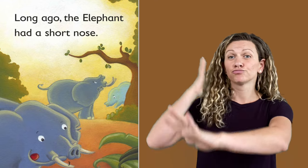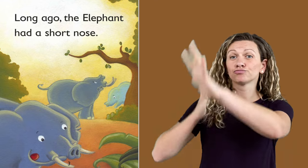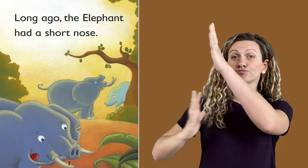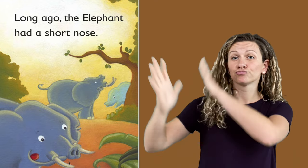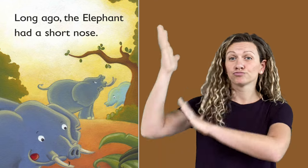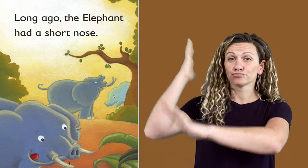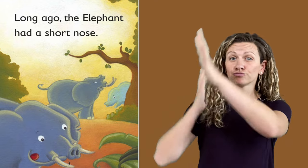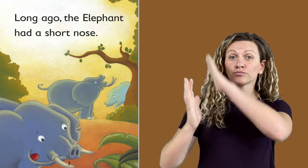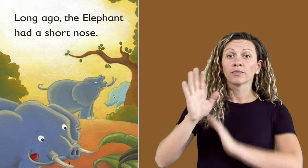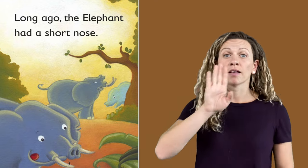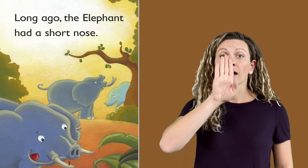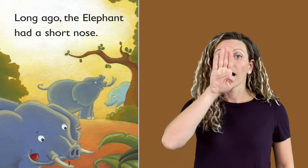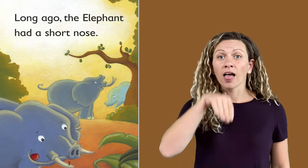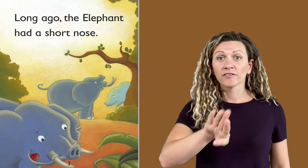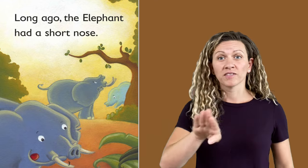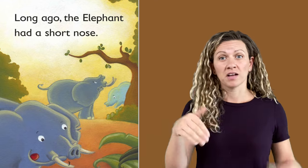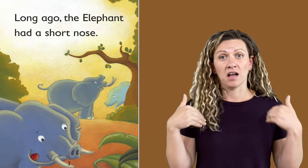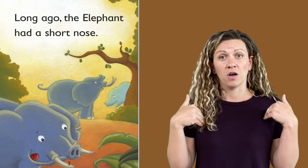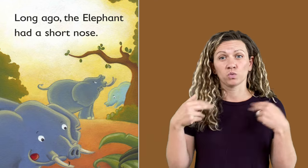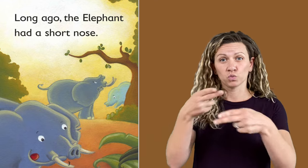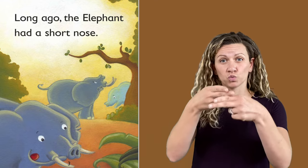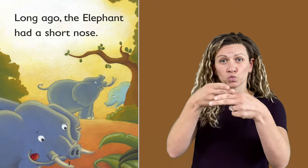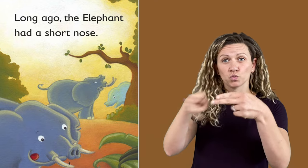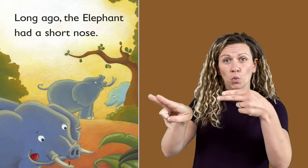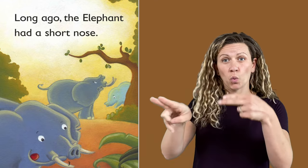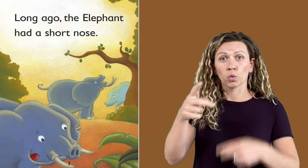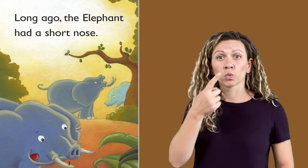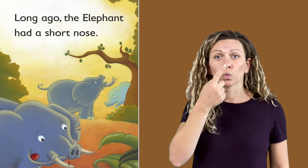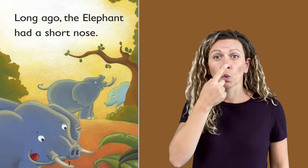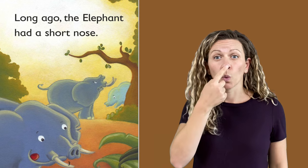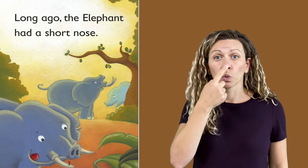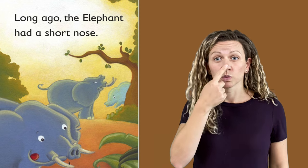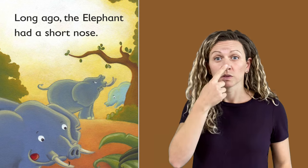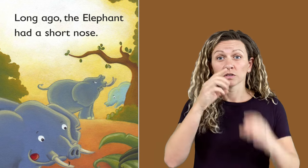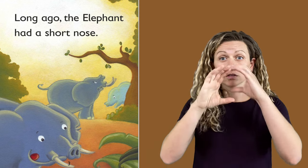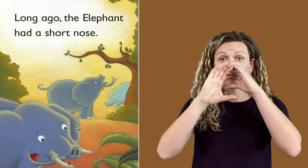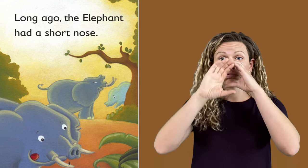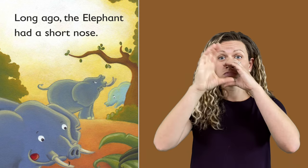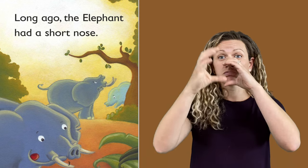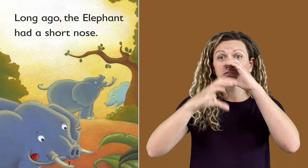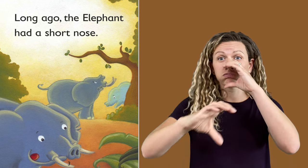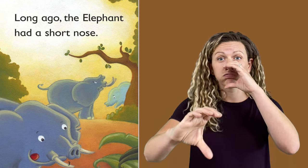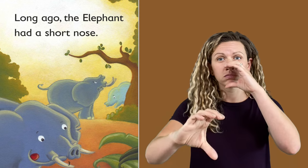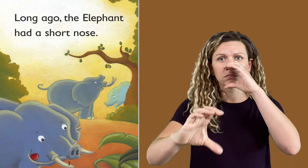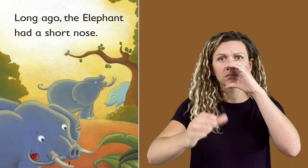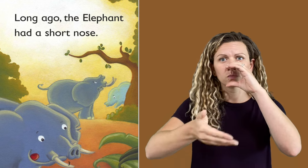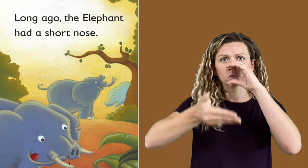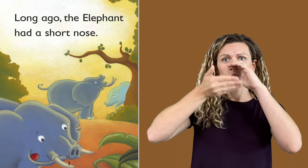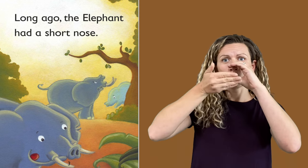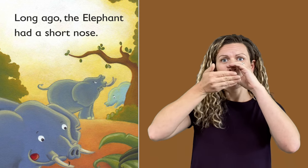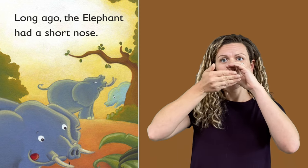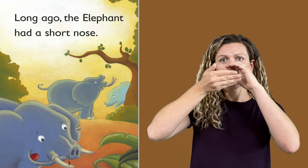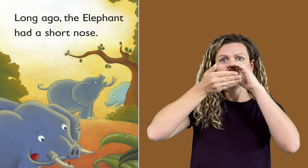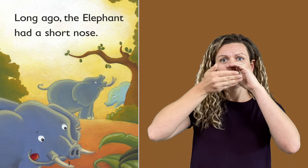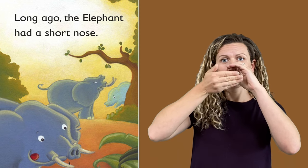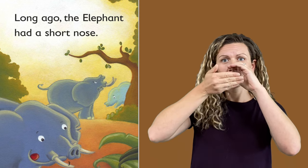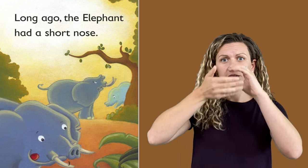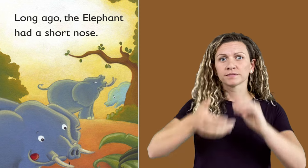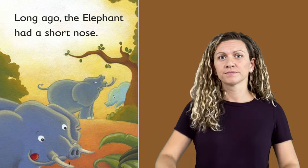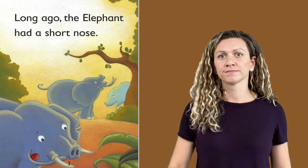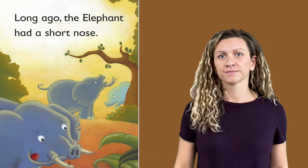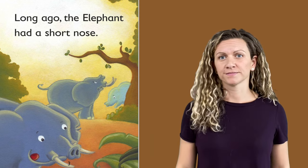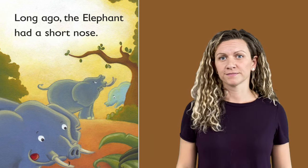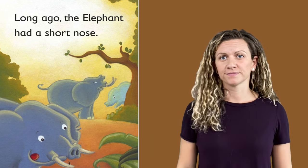Long ago, the elephant had a short nose It wasn't long,